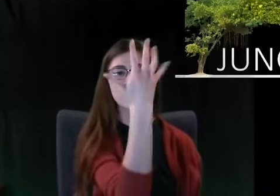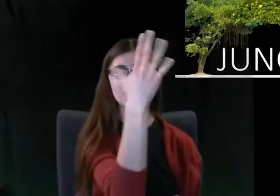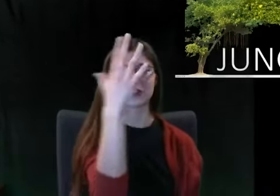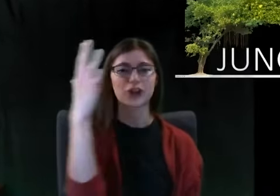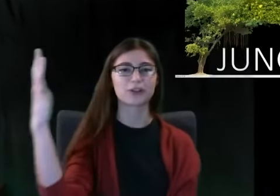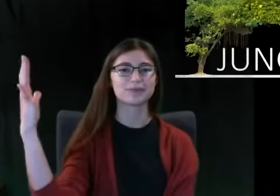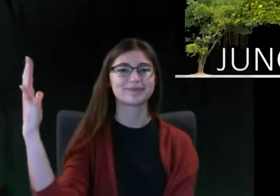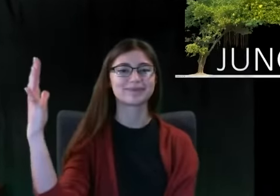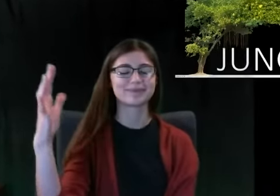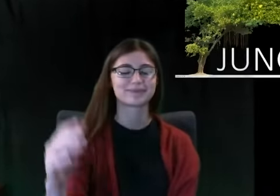Jungle.